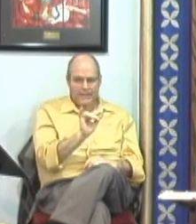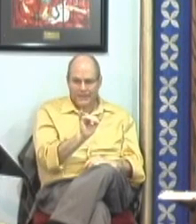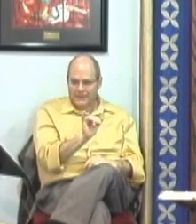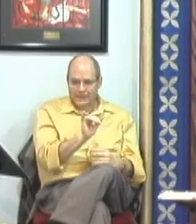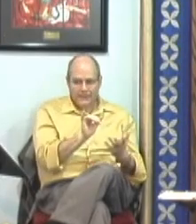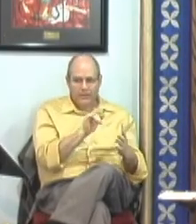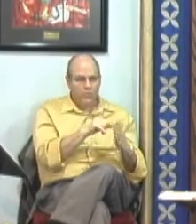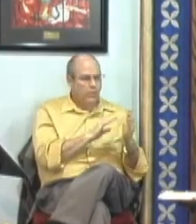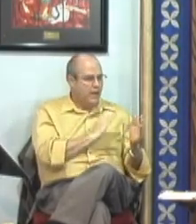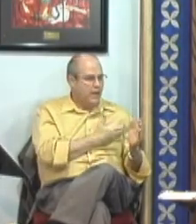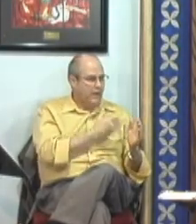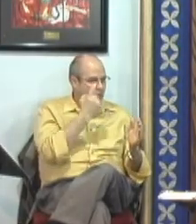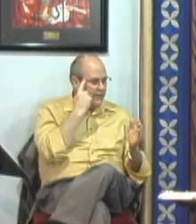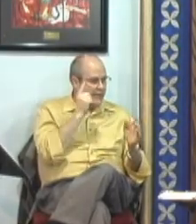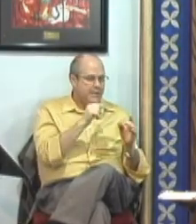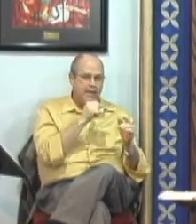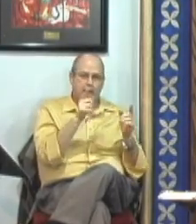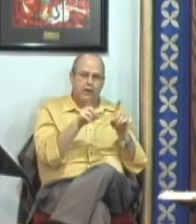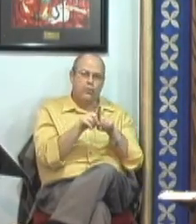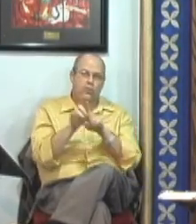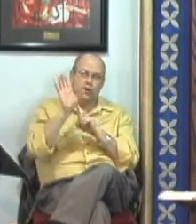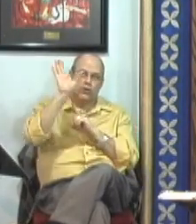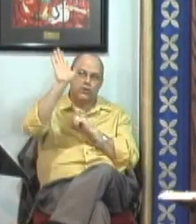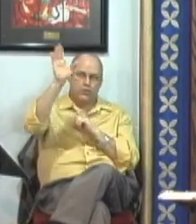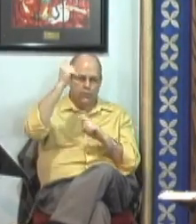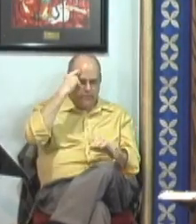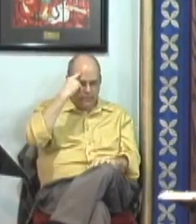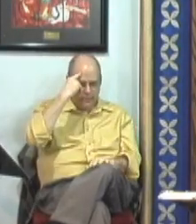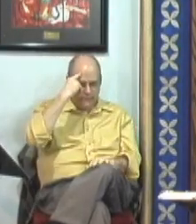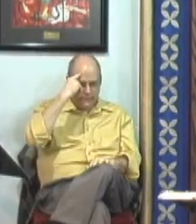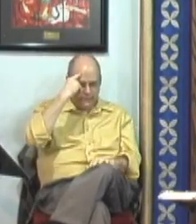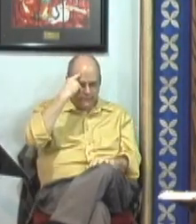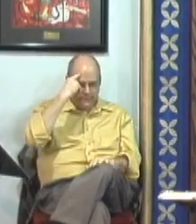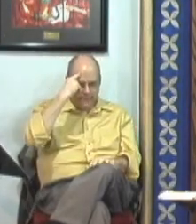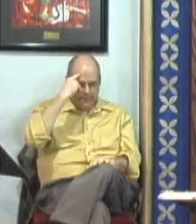What in our thinking is not according to your thinking.